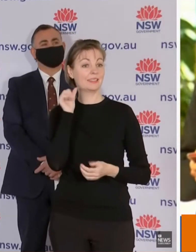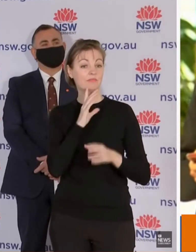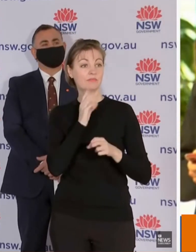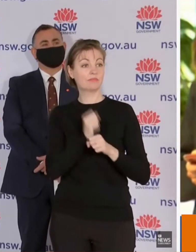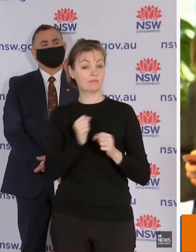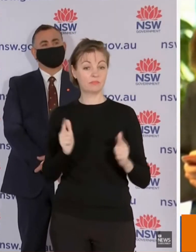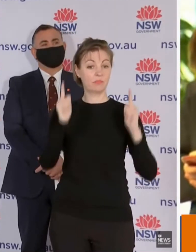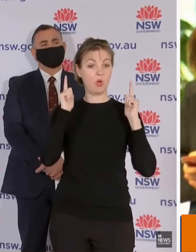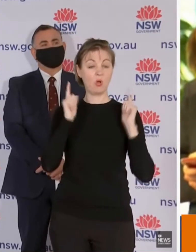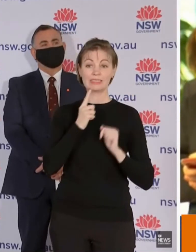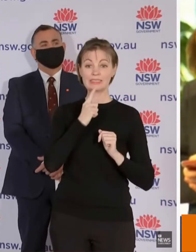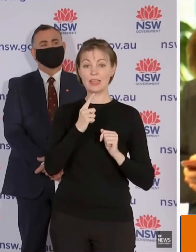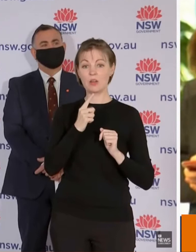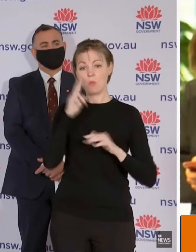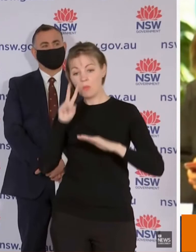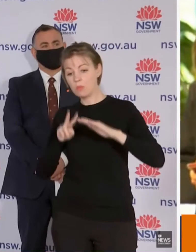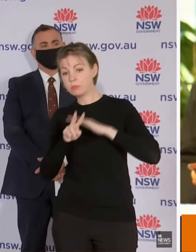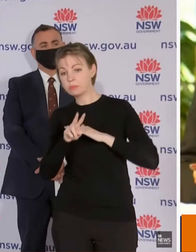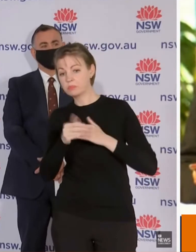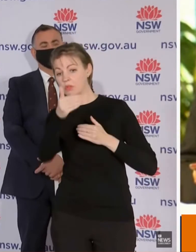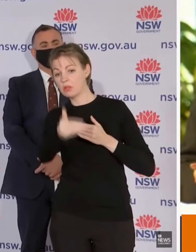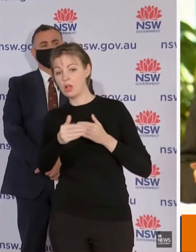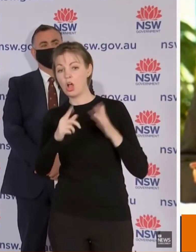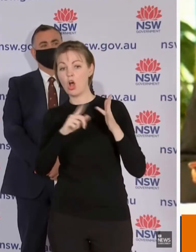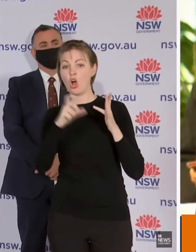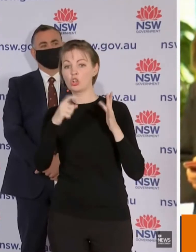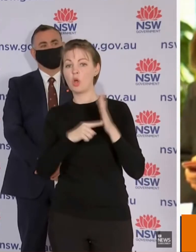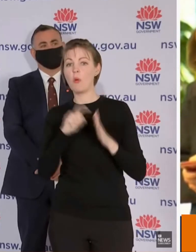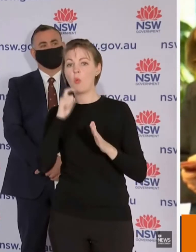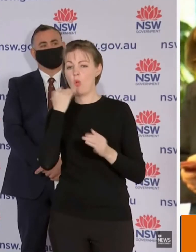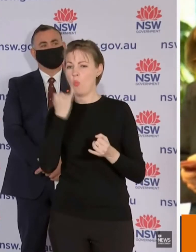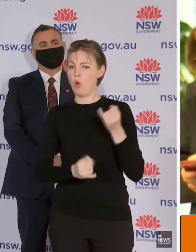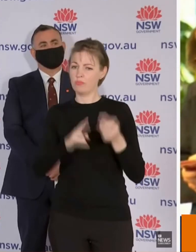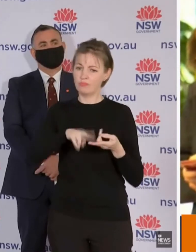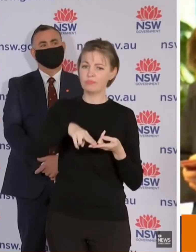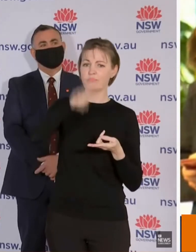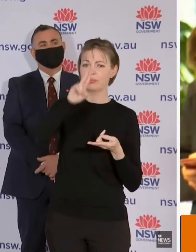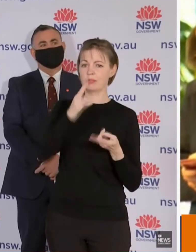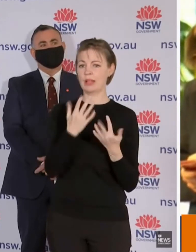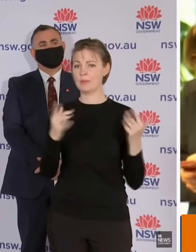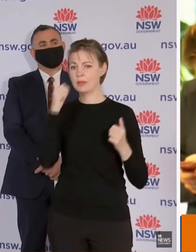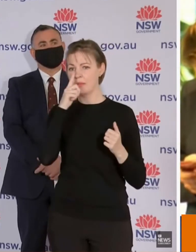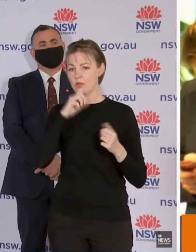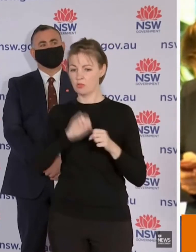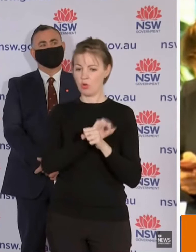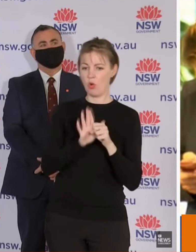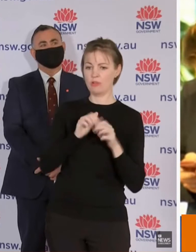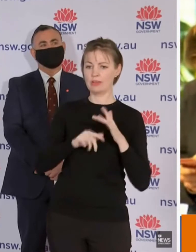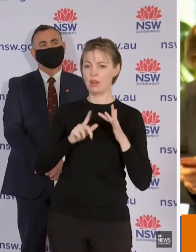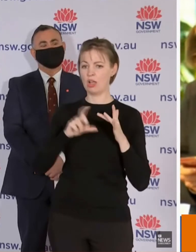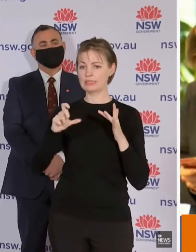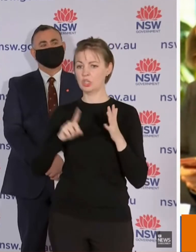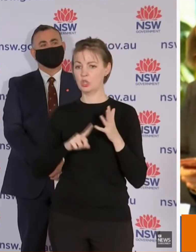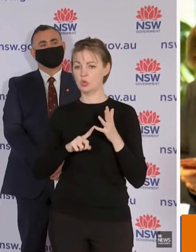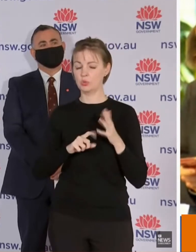that October is the worst month for our ICUs. Can you tell the people what is the number of cases that we're